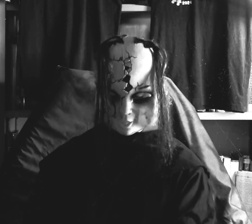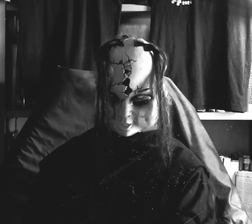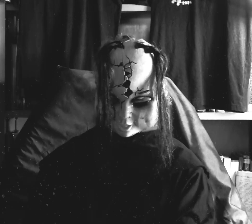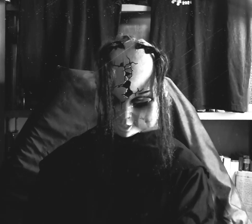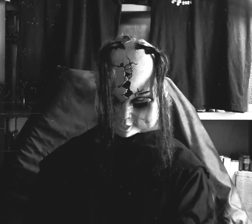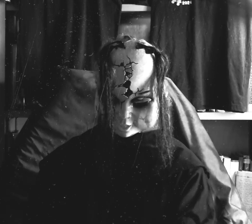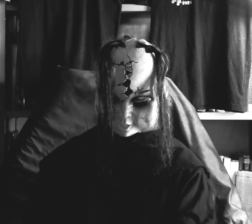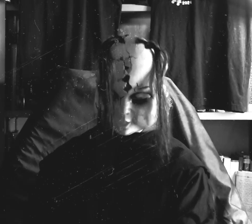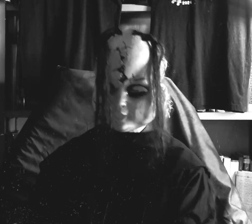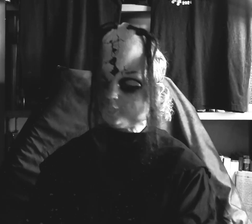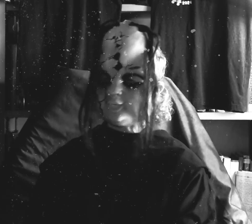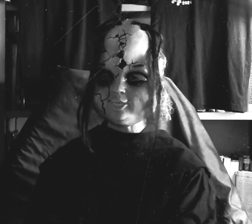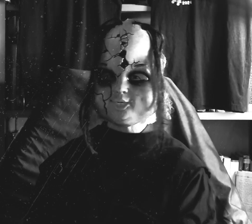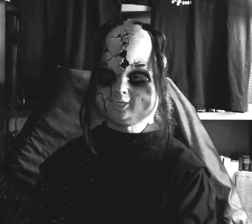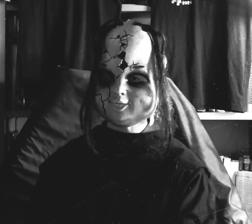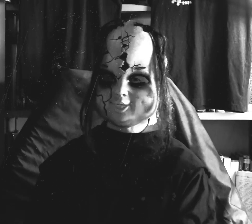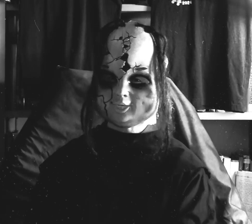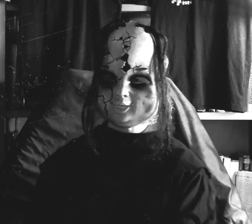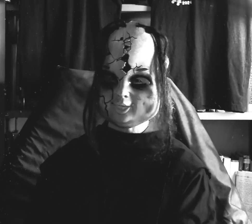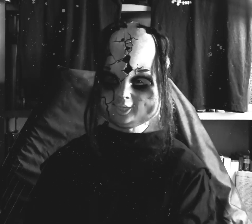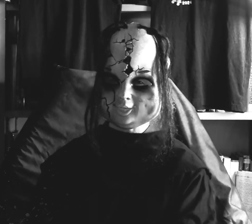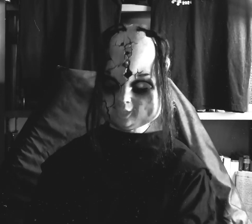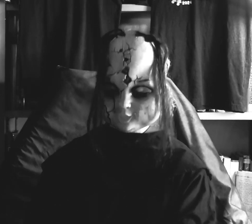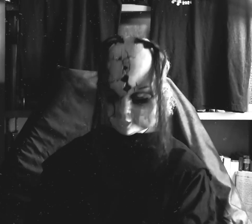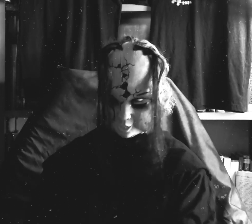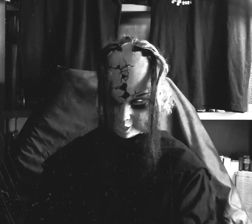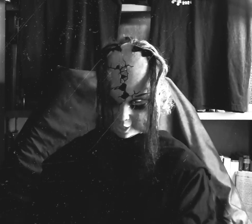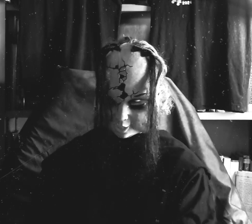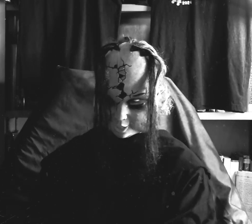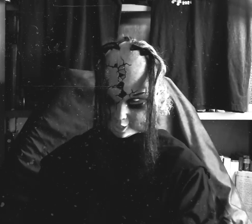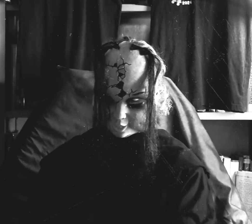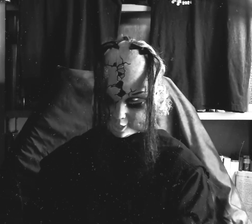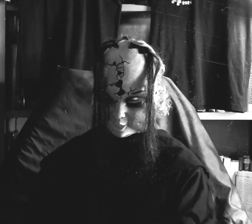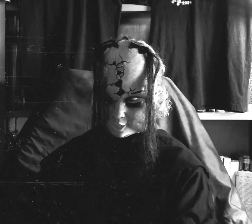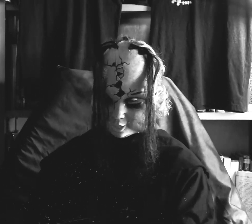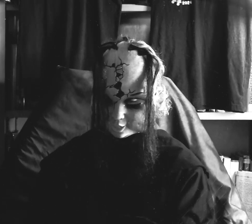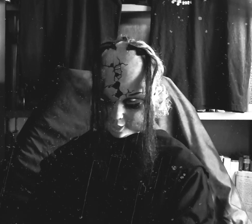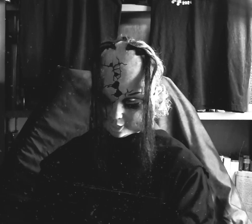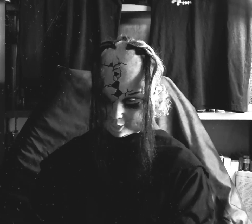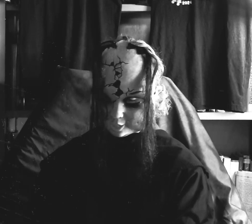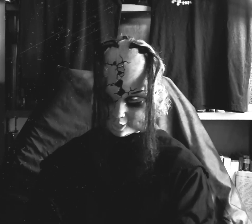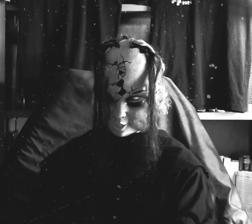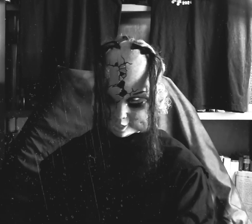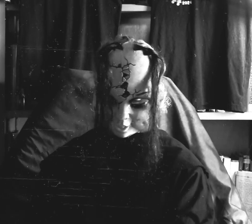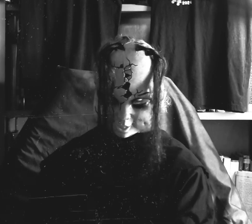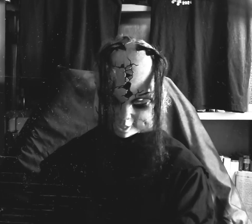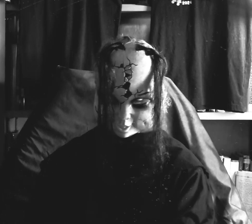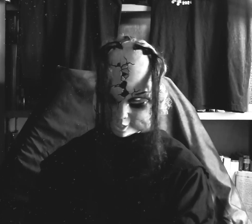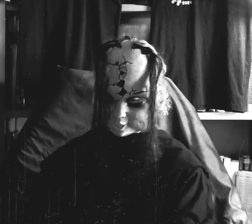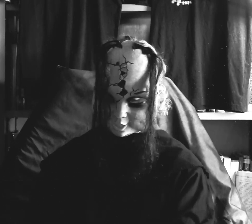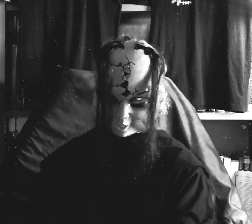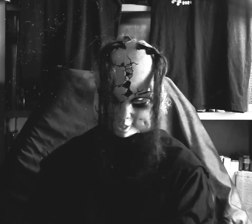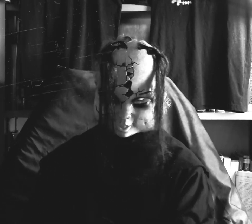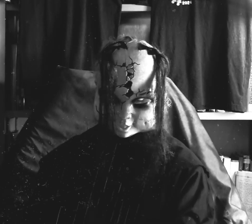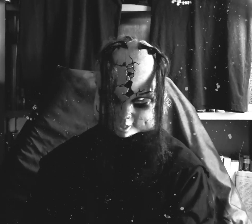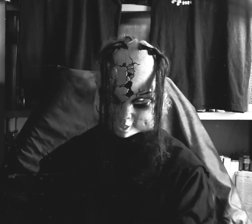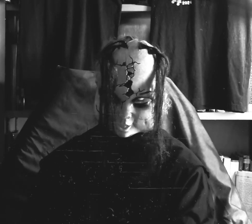that, a terrible rage filled Maria, and it all turned against her children. And